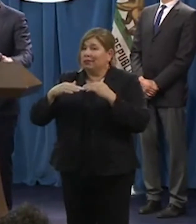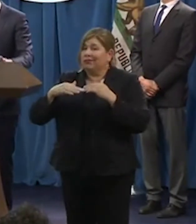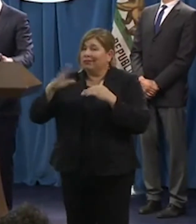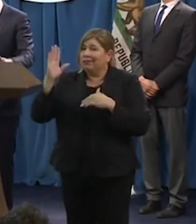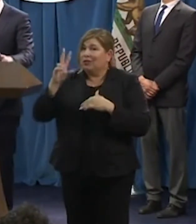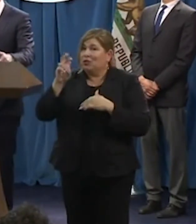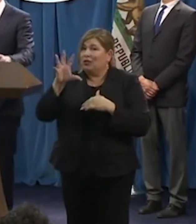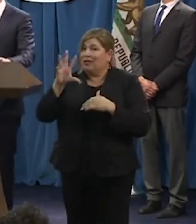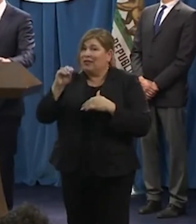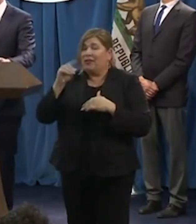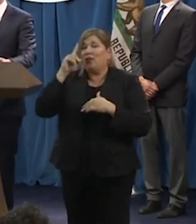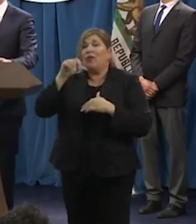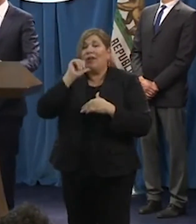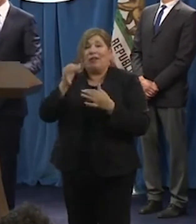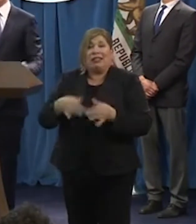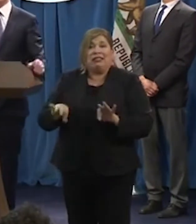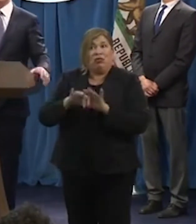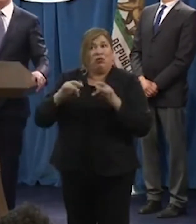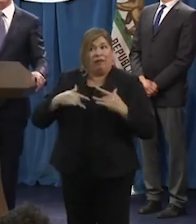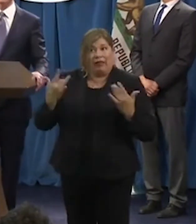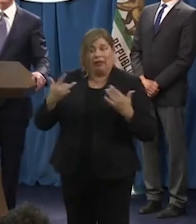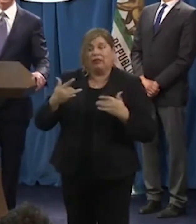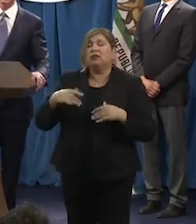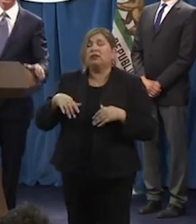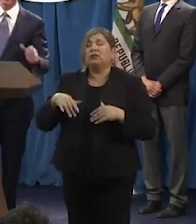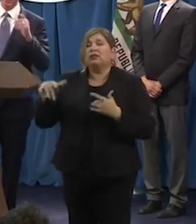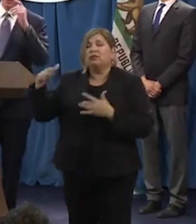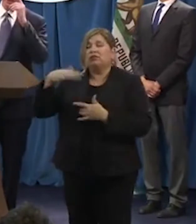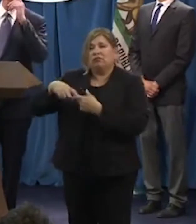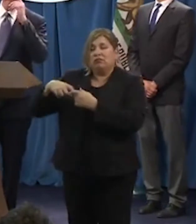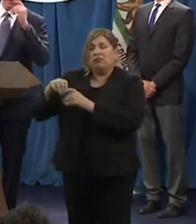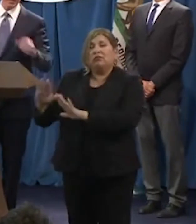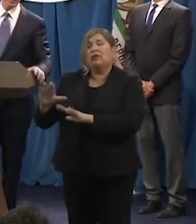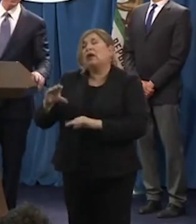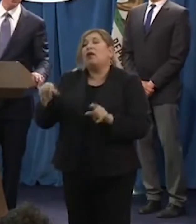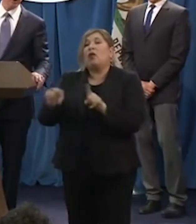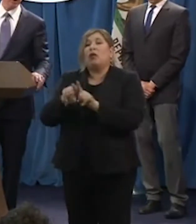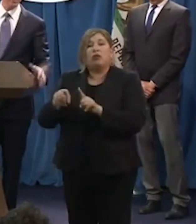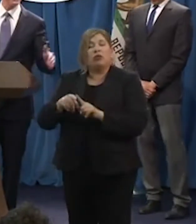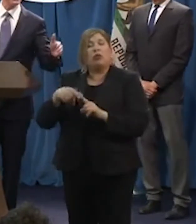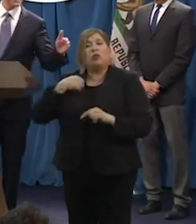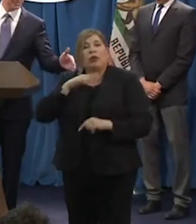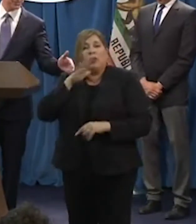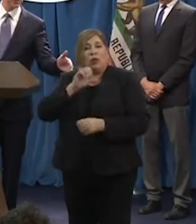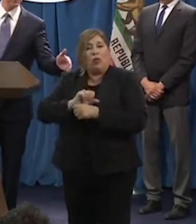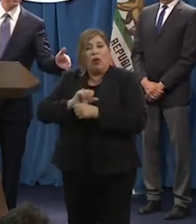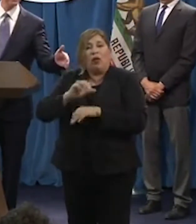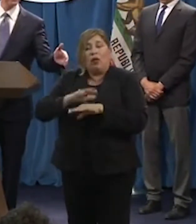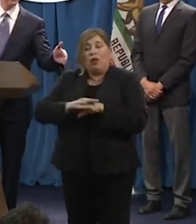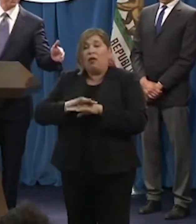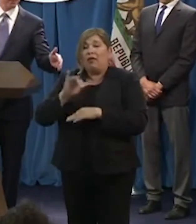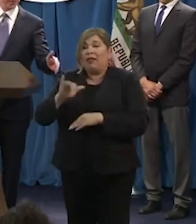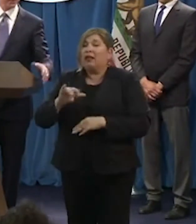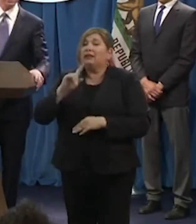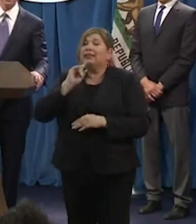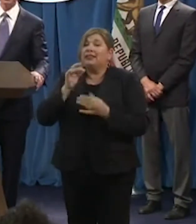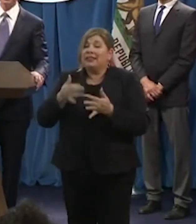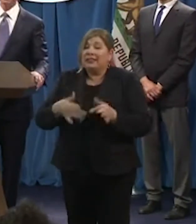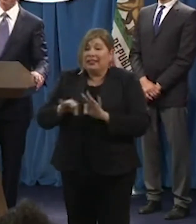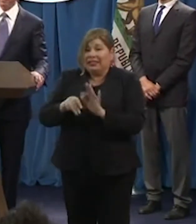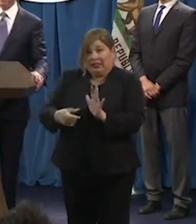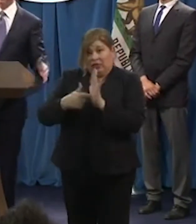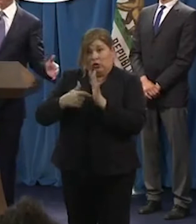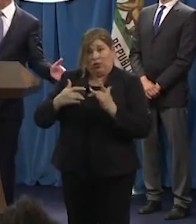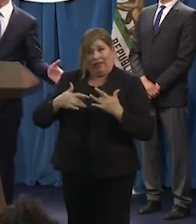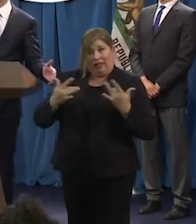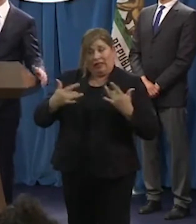events, 250 or more, and we continue, in closing, to work on the essential events. And